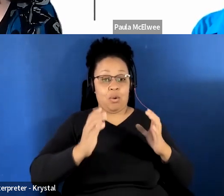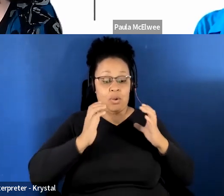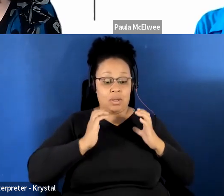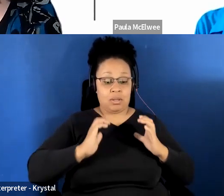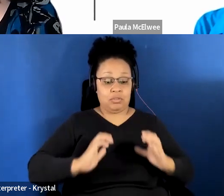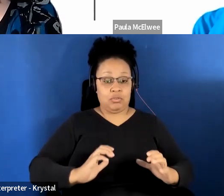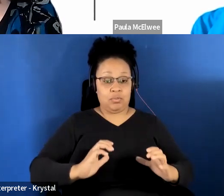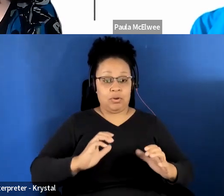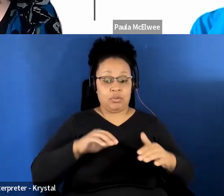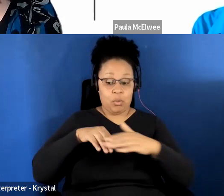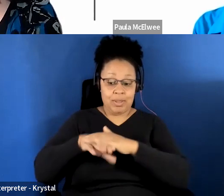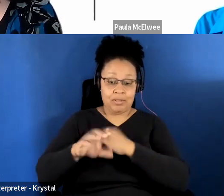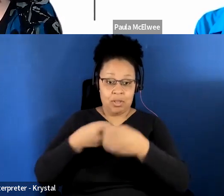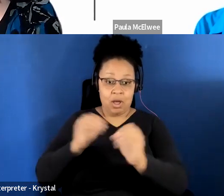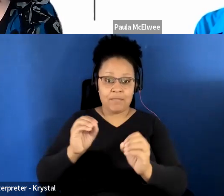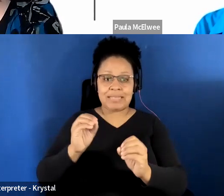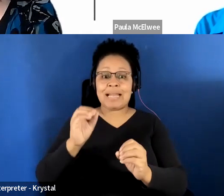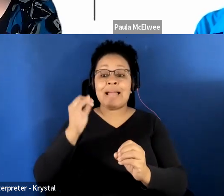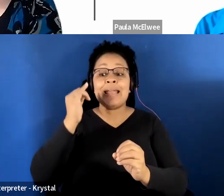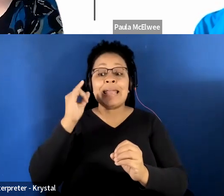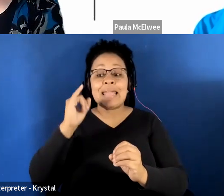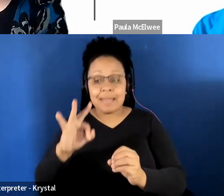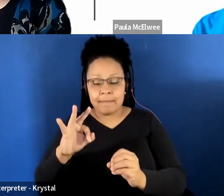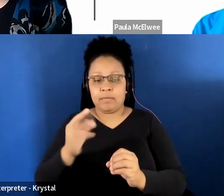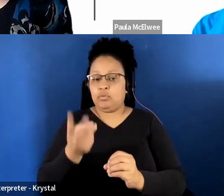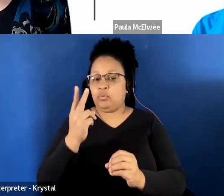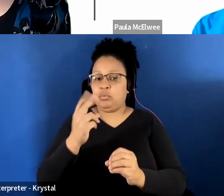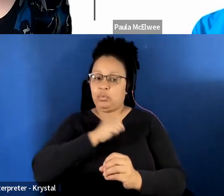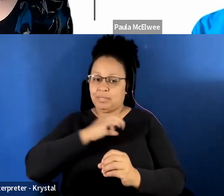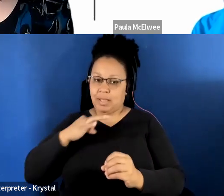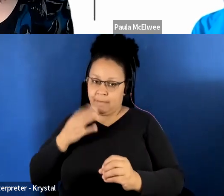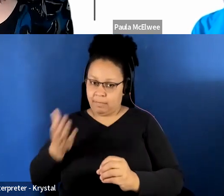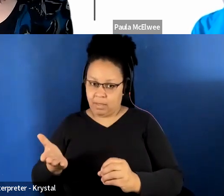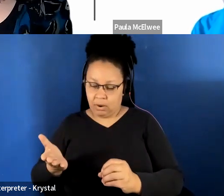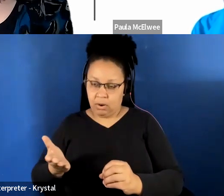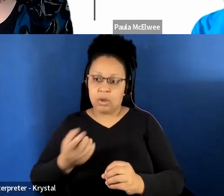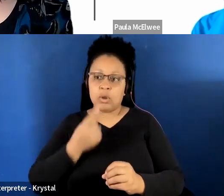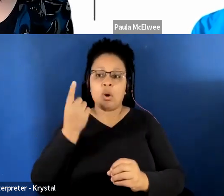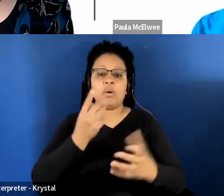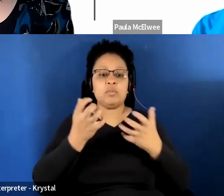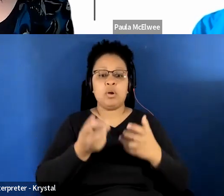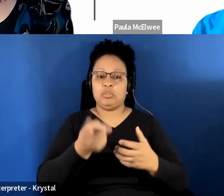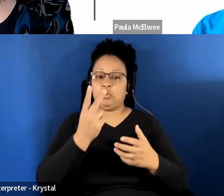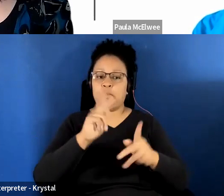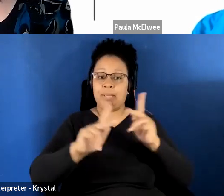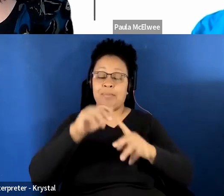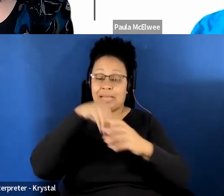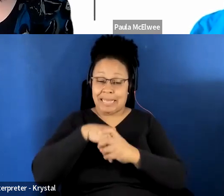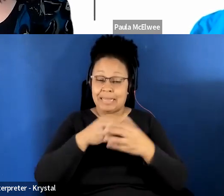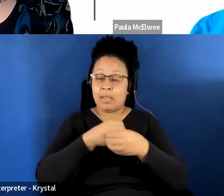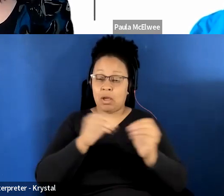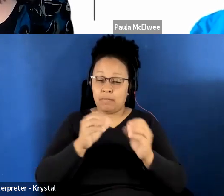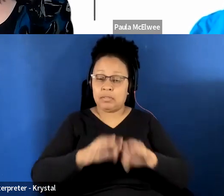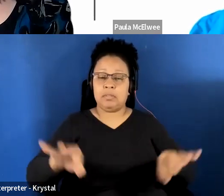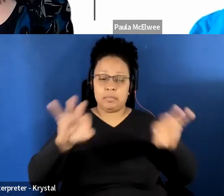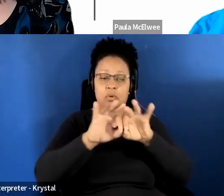office, and with hybrid situations, remembering that you always want at least two people in the office is an important part of